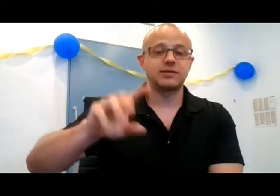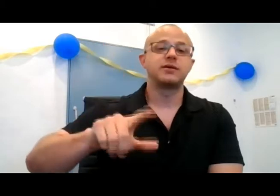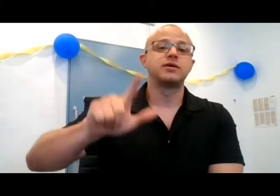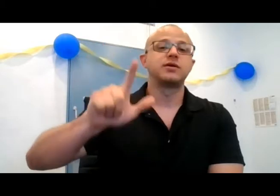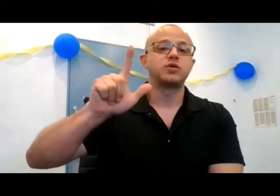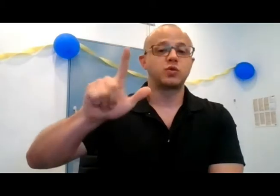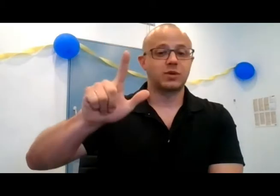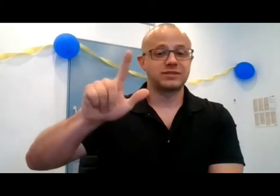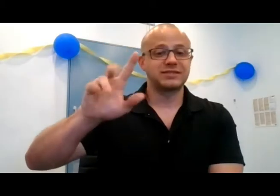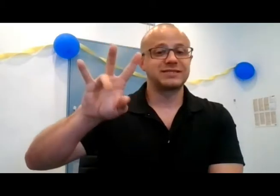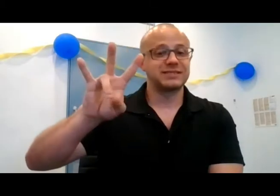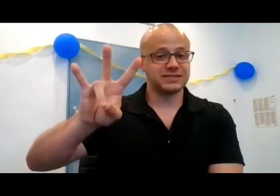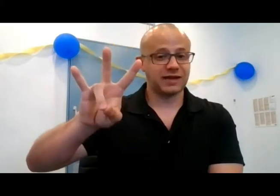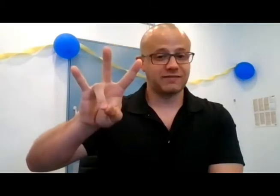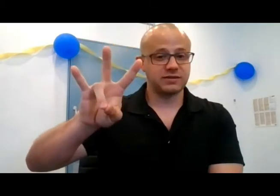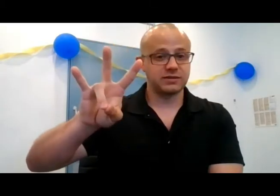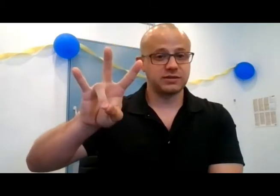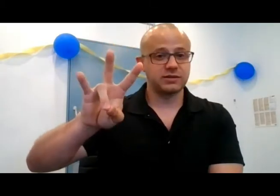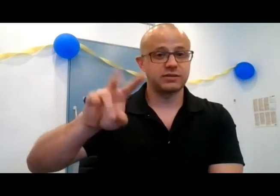26.